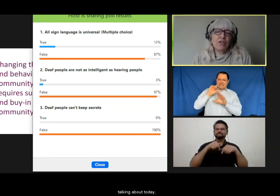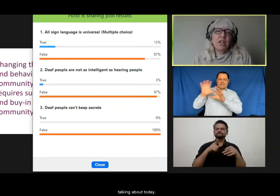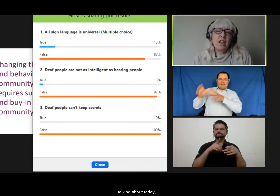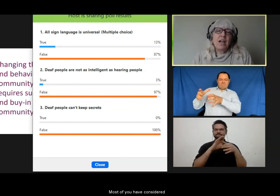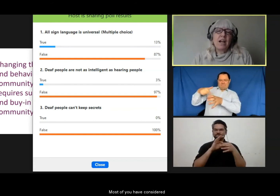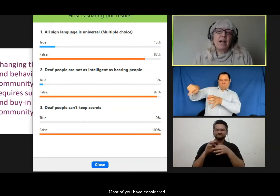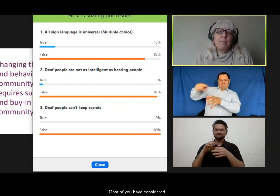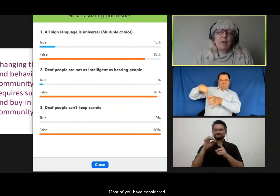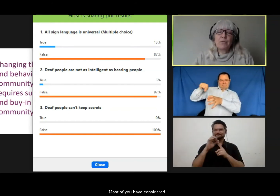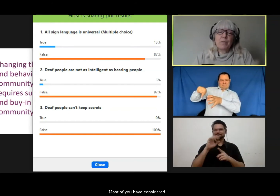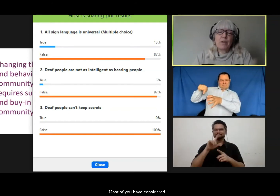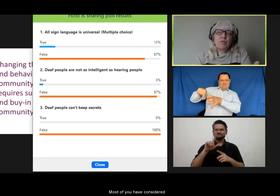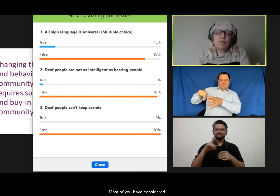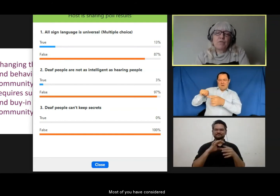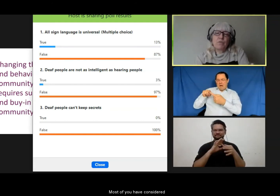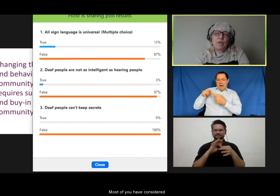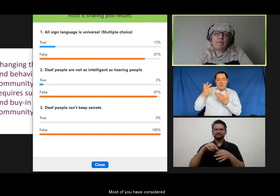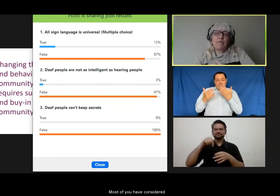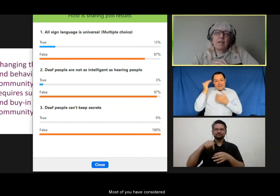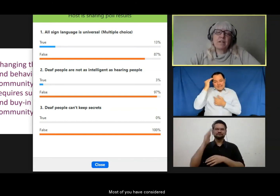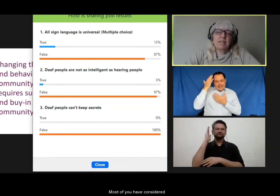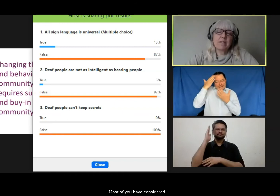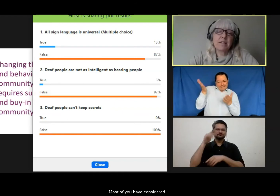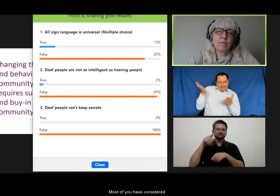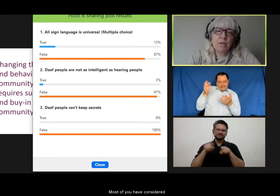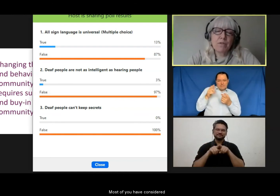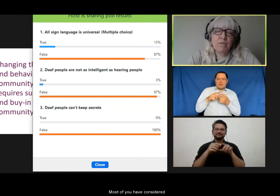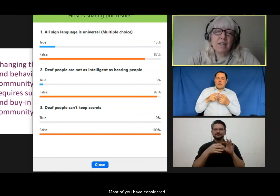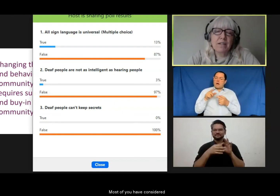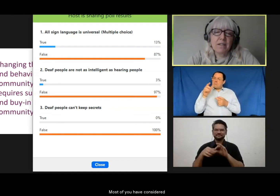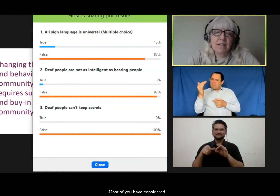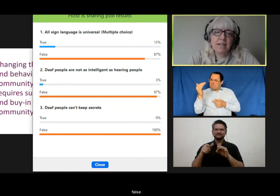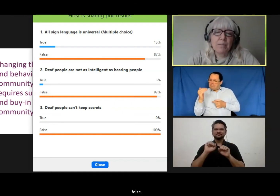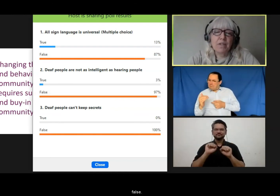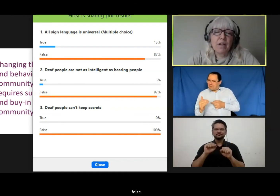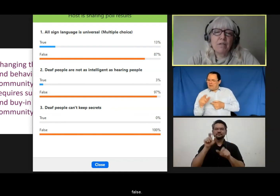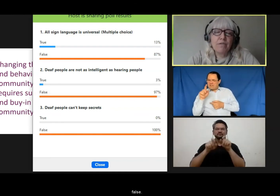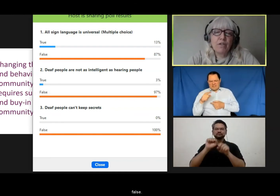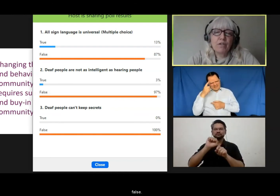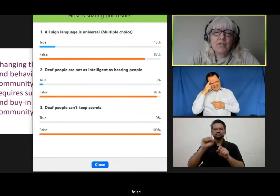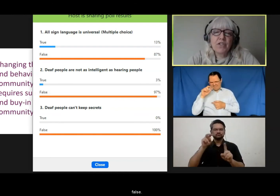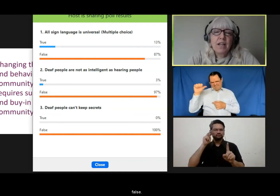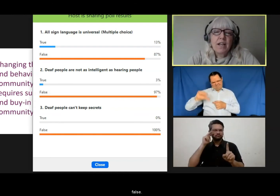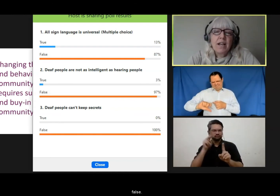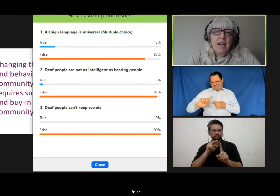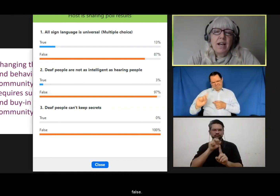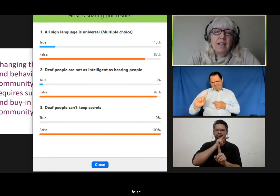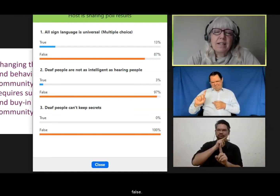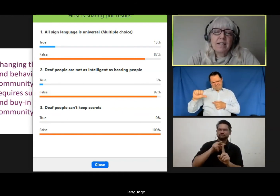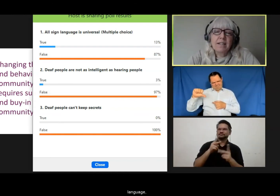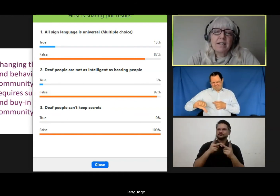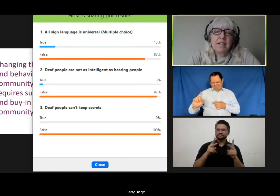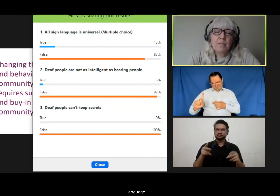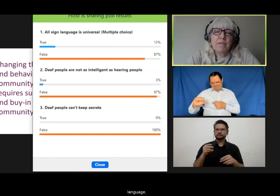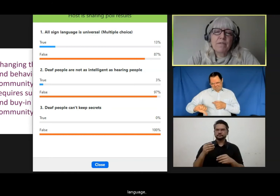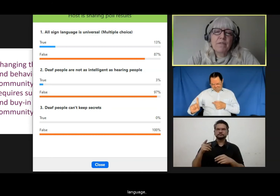knowledge. Most of you have considered that most of the statements are false.